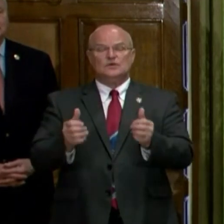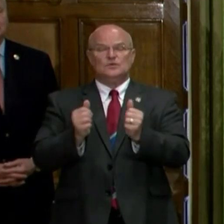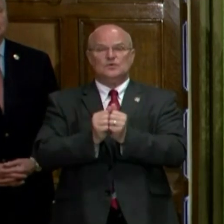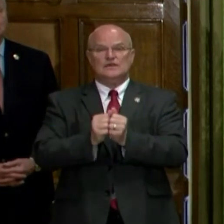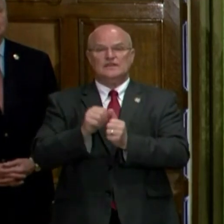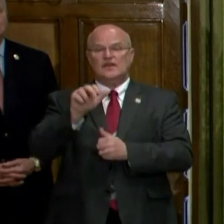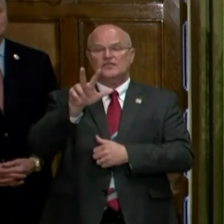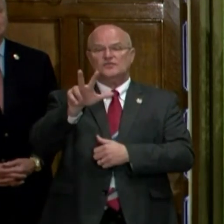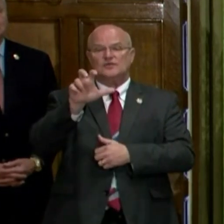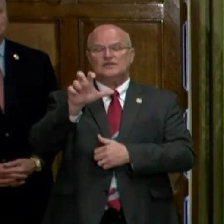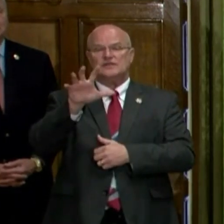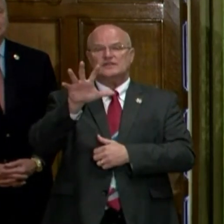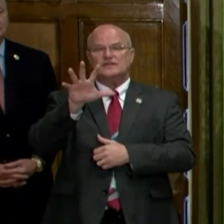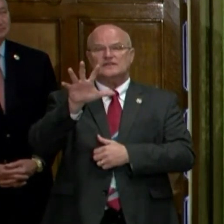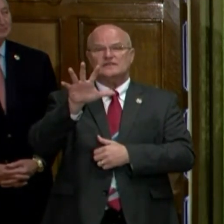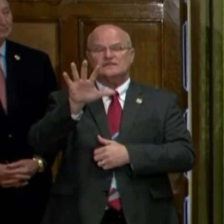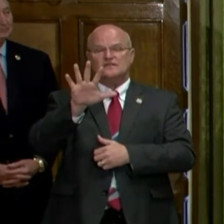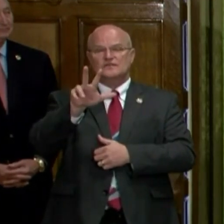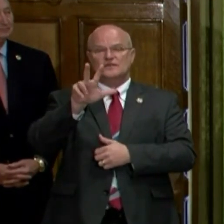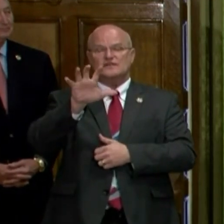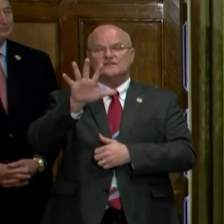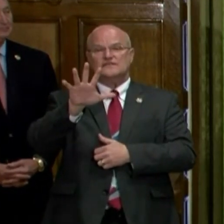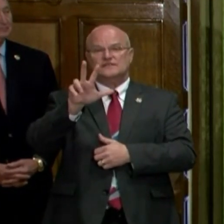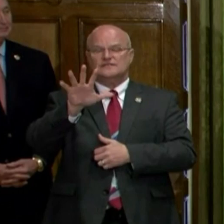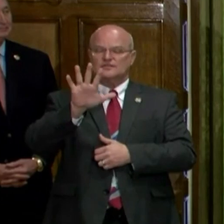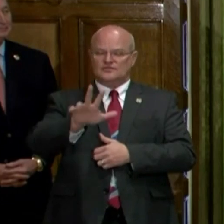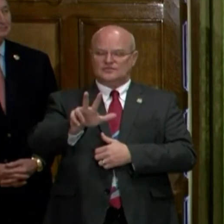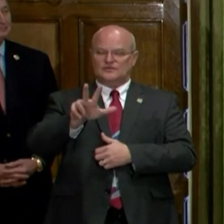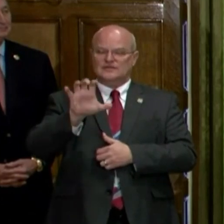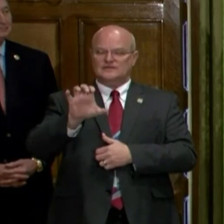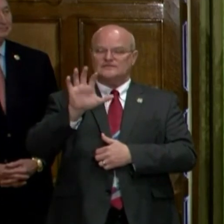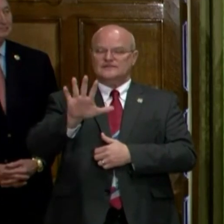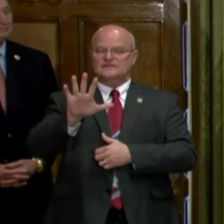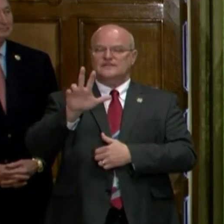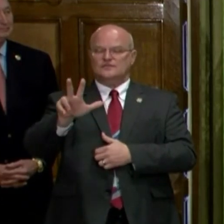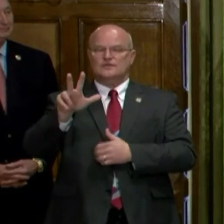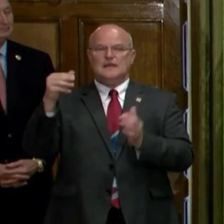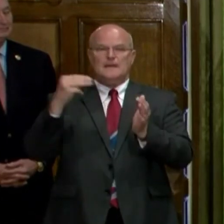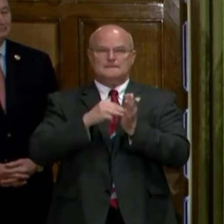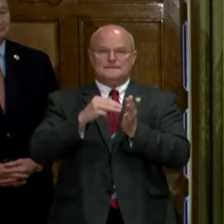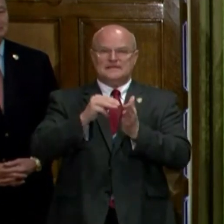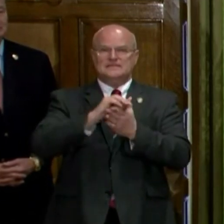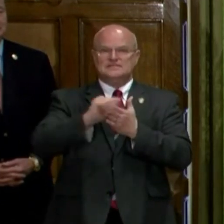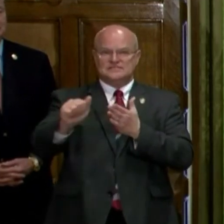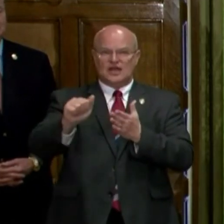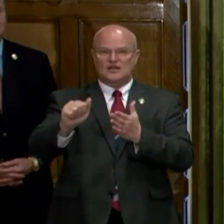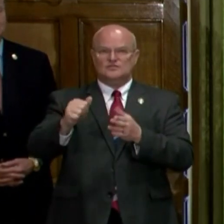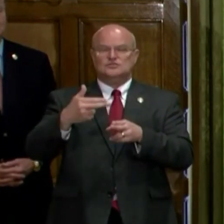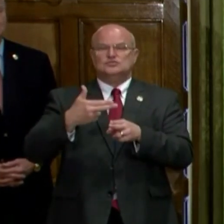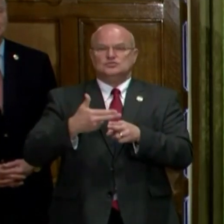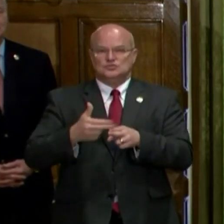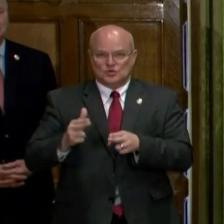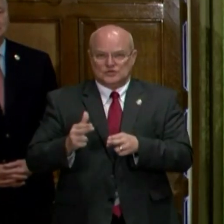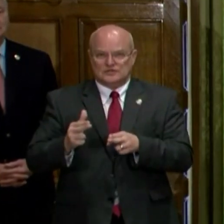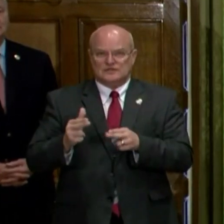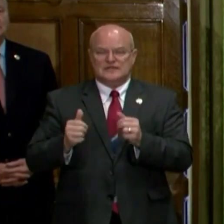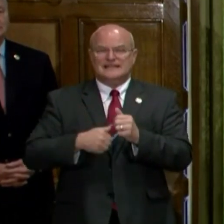a $353 million shortfall over the next 3